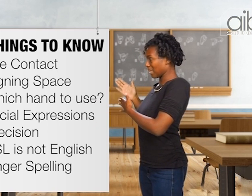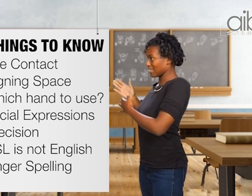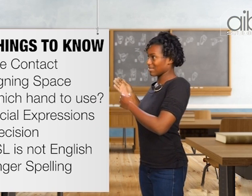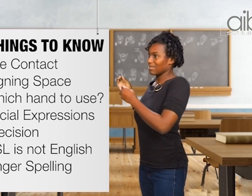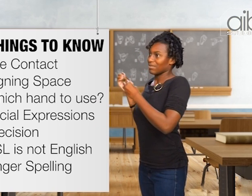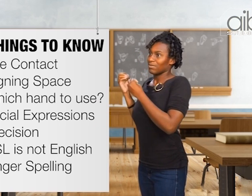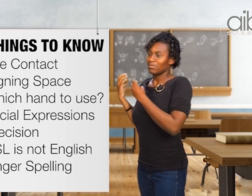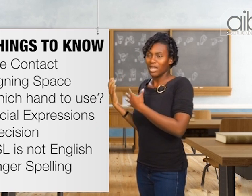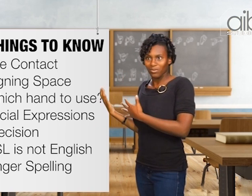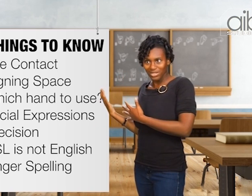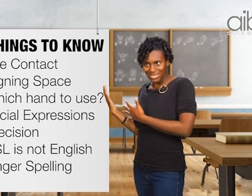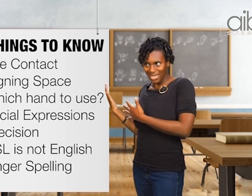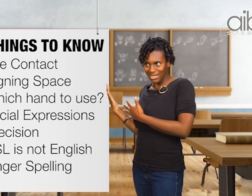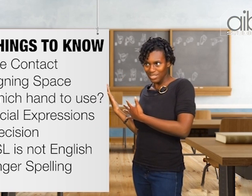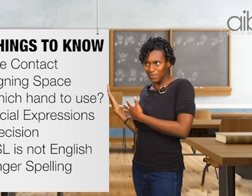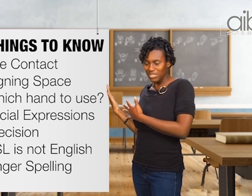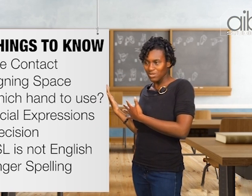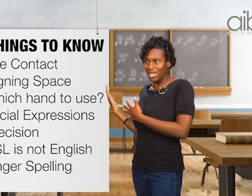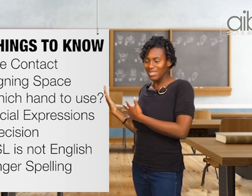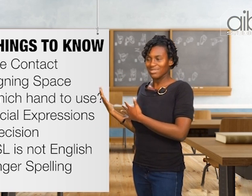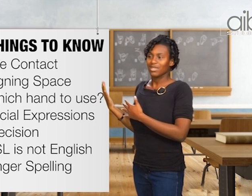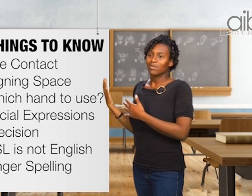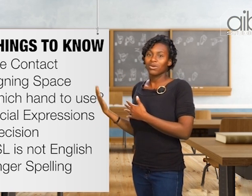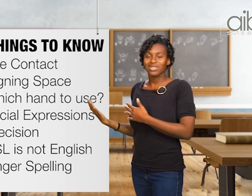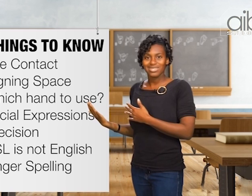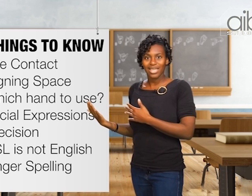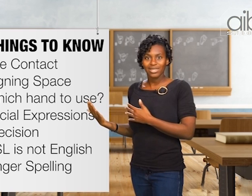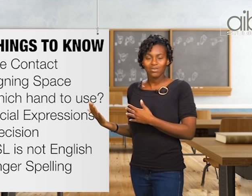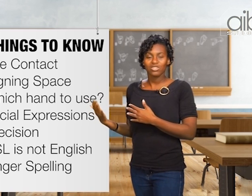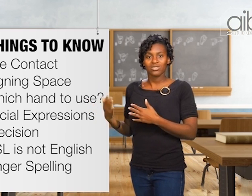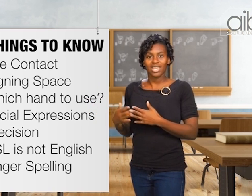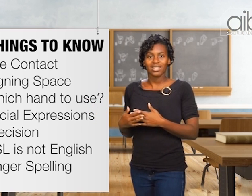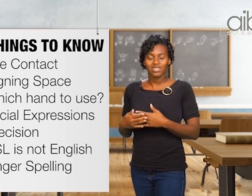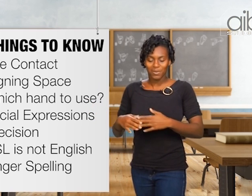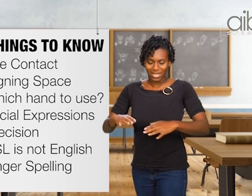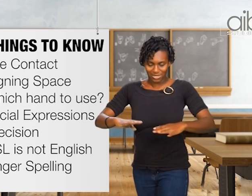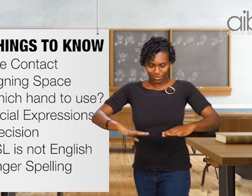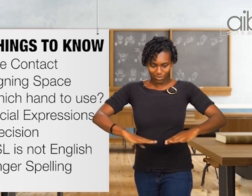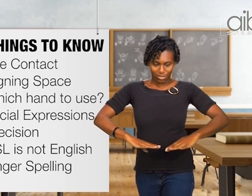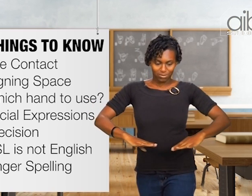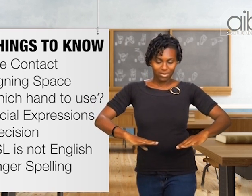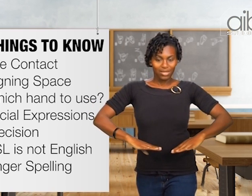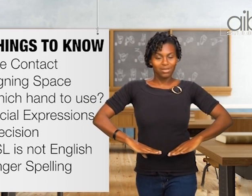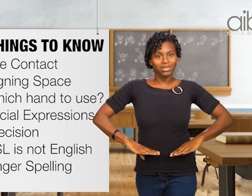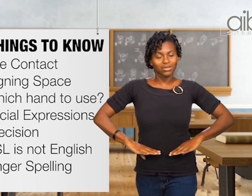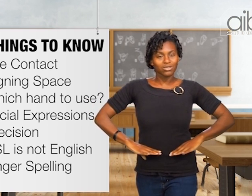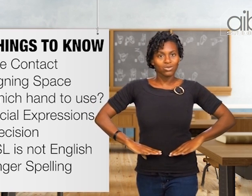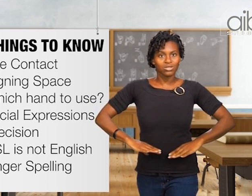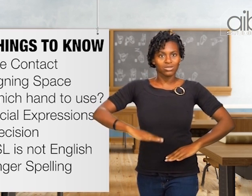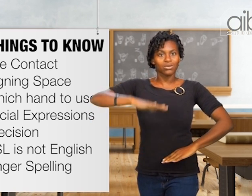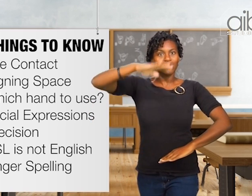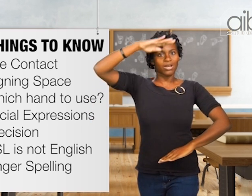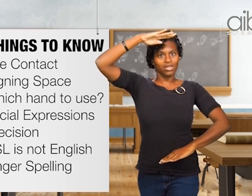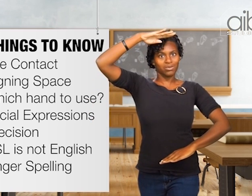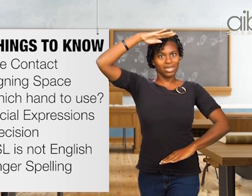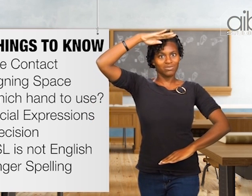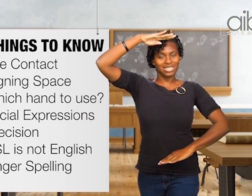space. Now, what is signing space, you ask? Well, in sign language, your signing space is from the middle of your torso all the way up to